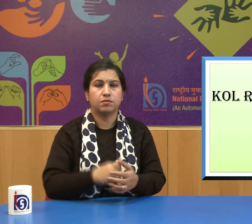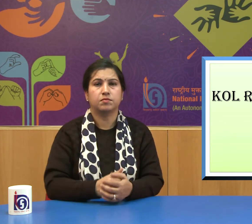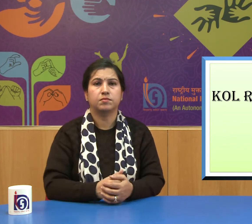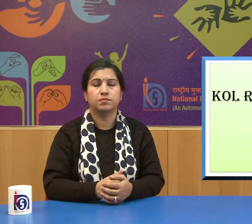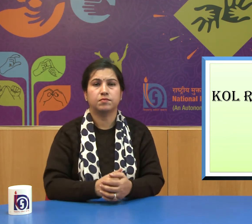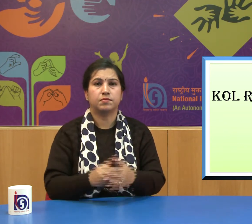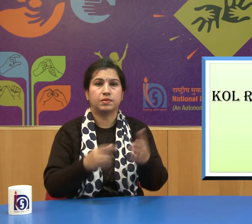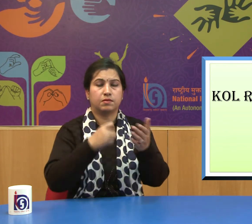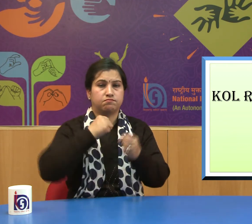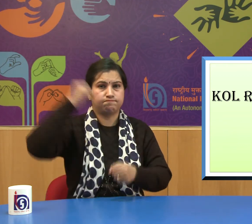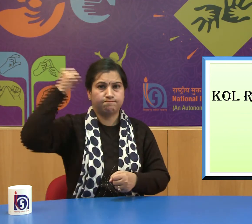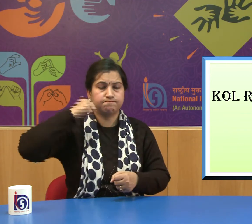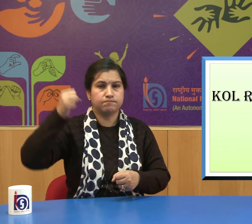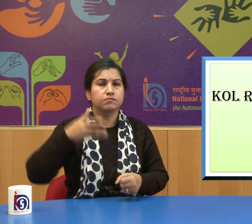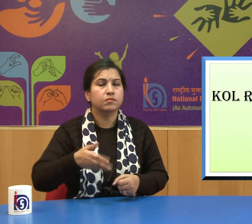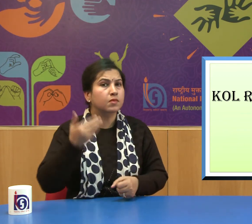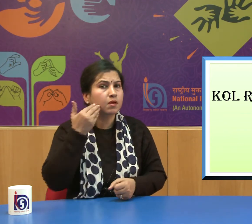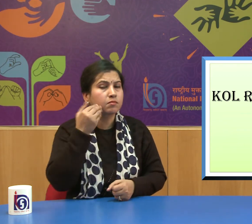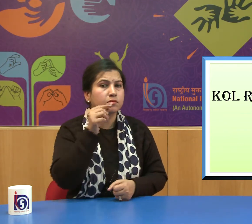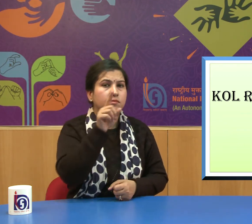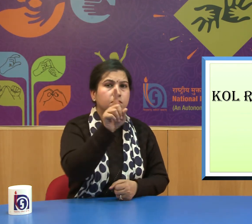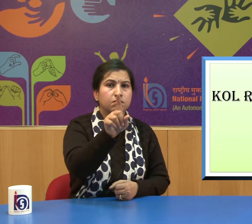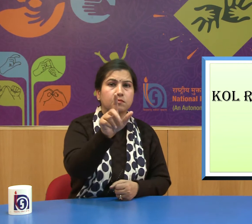This took place during the year 1831